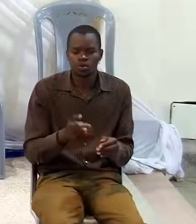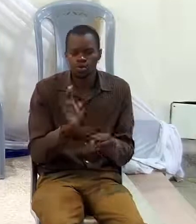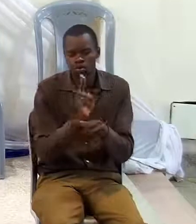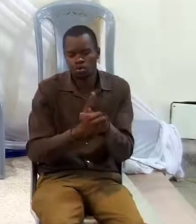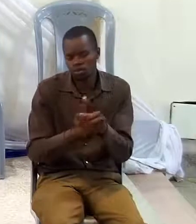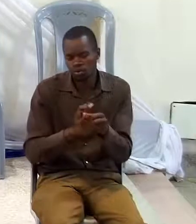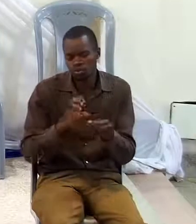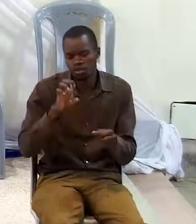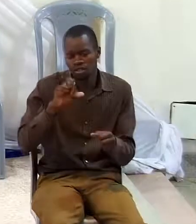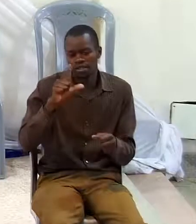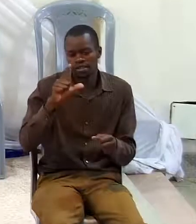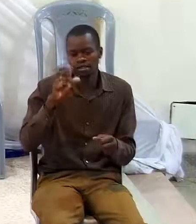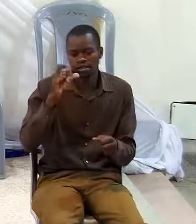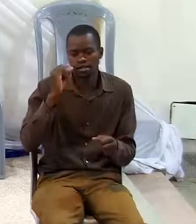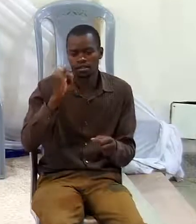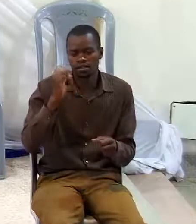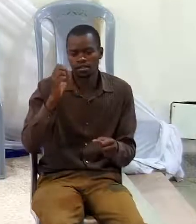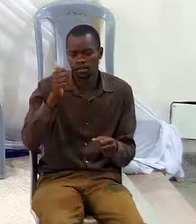because it is